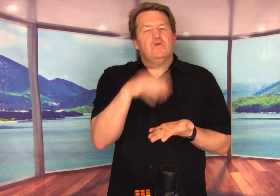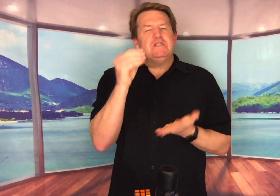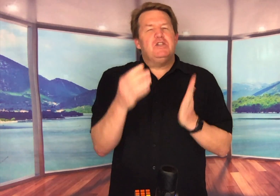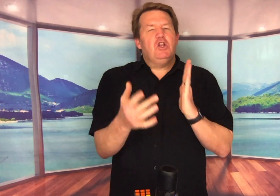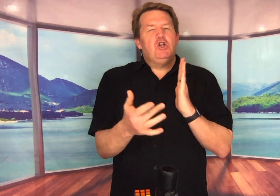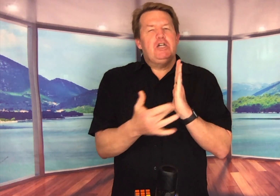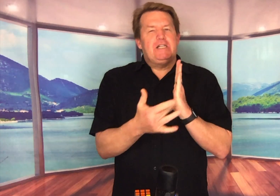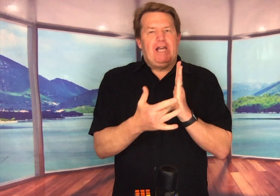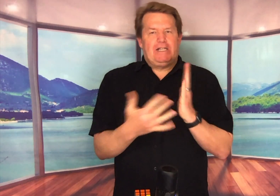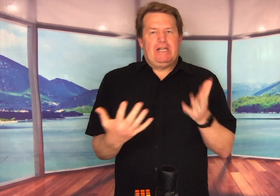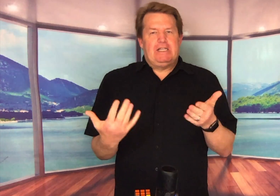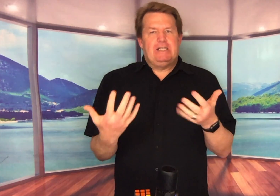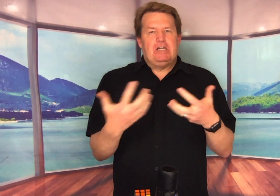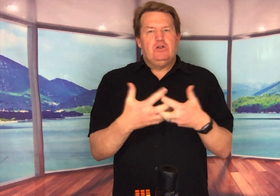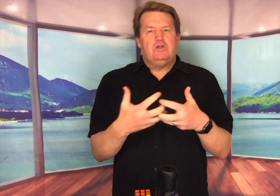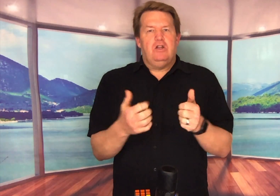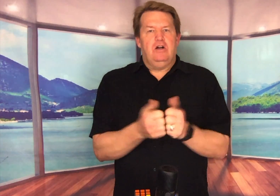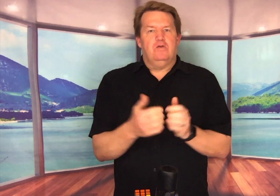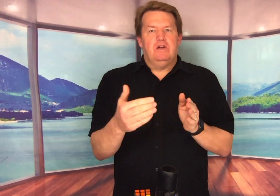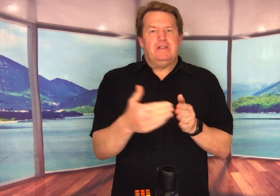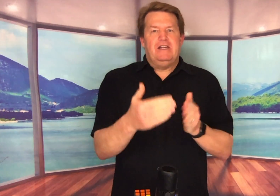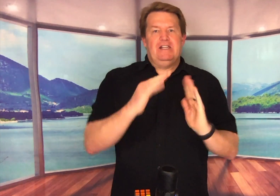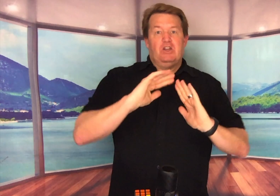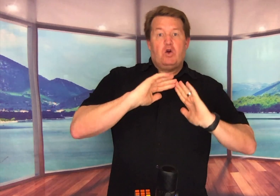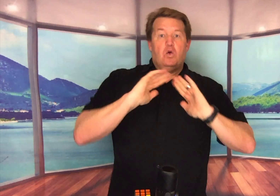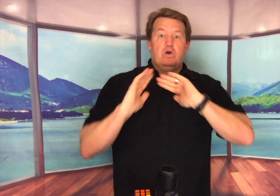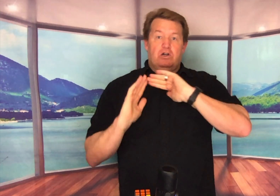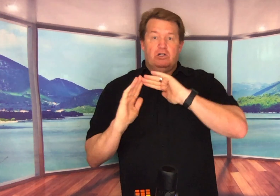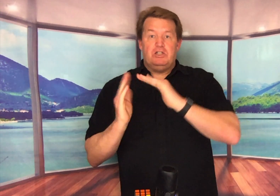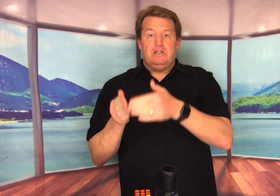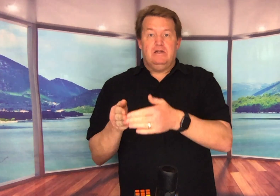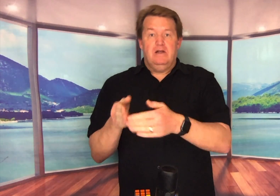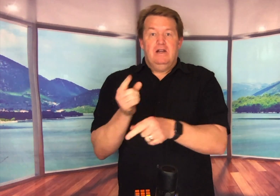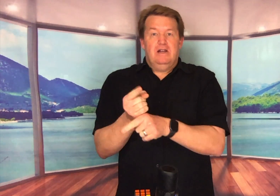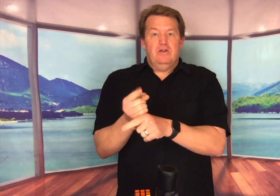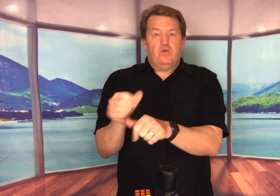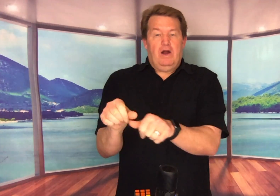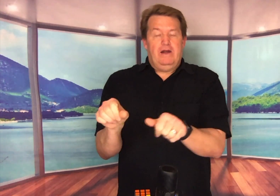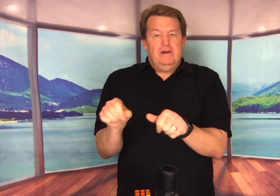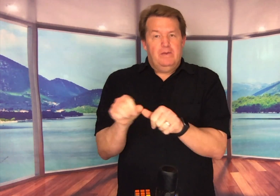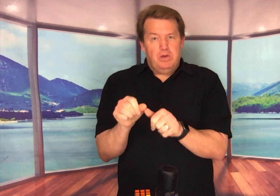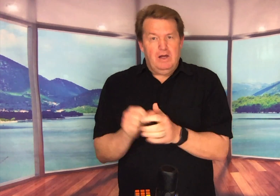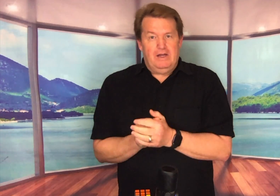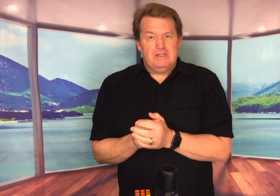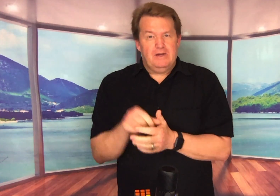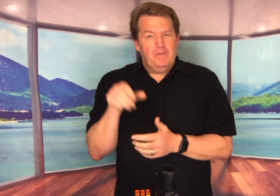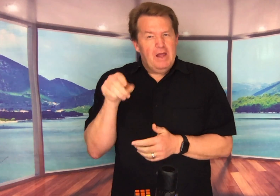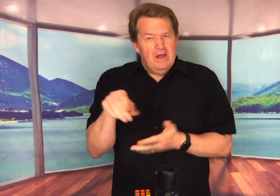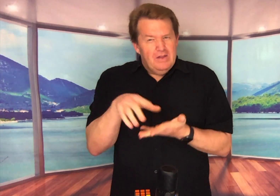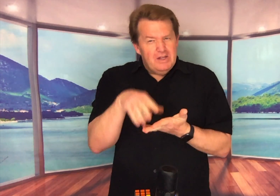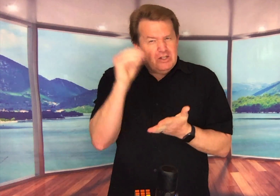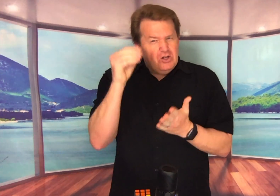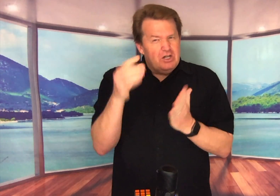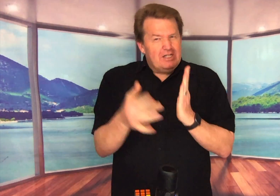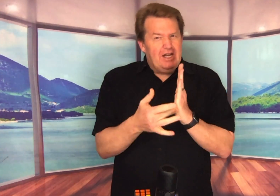the learning technique that goes along with getting the corners in the right place? This learning technique